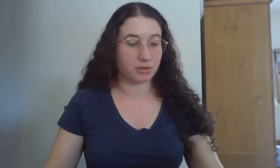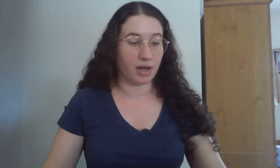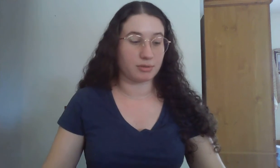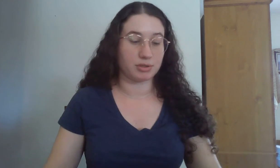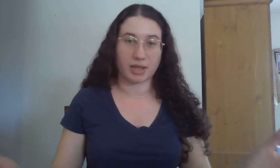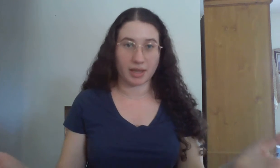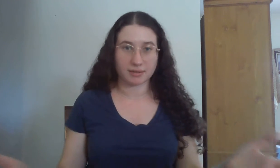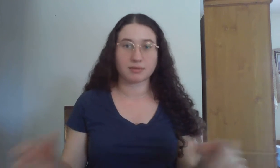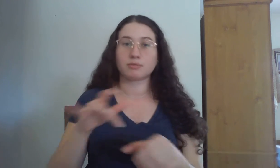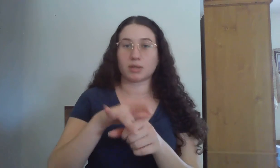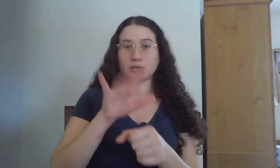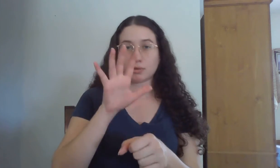how would you sign that?